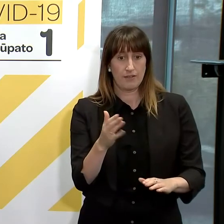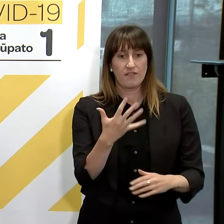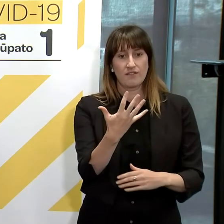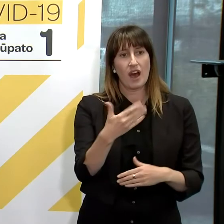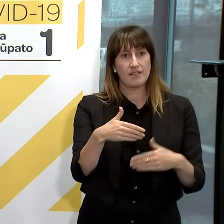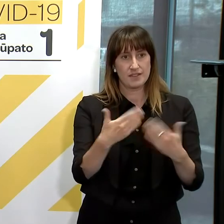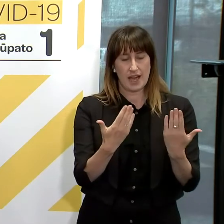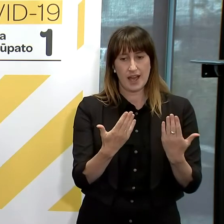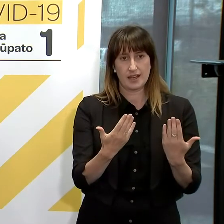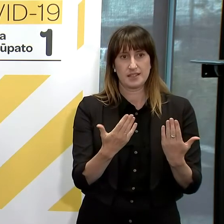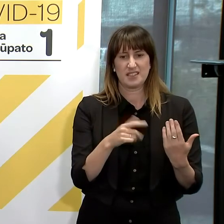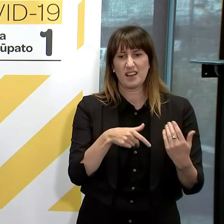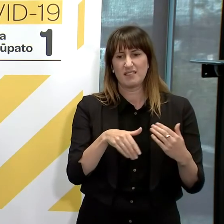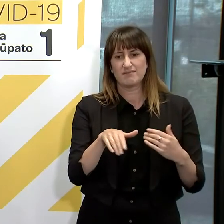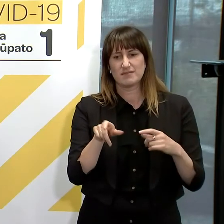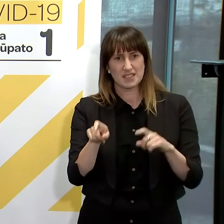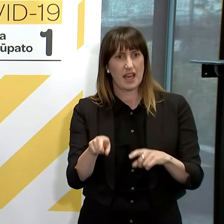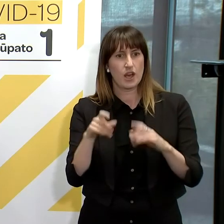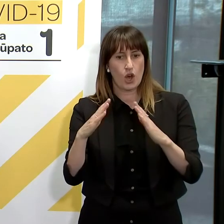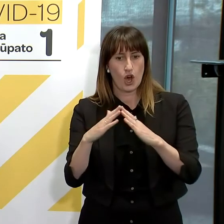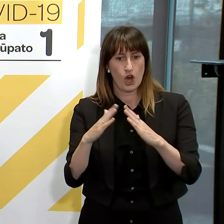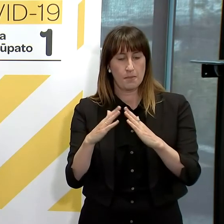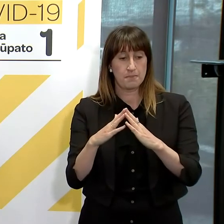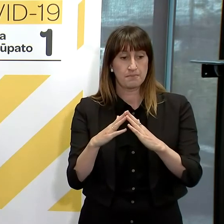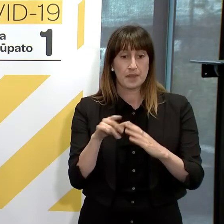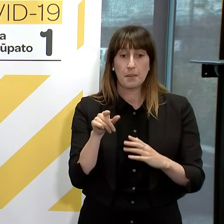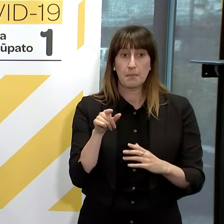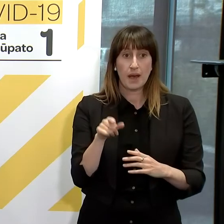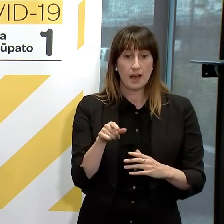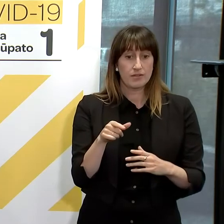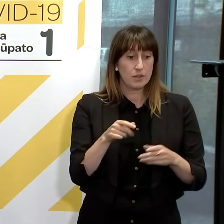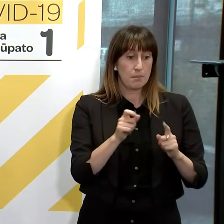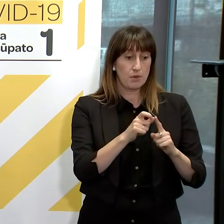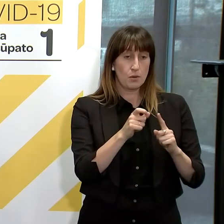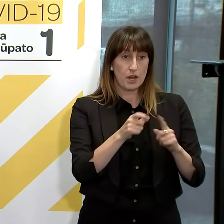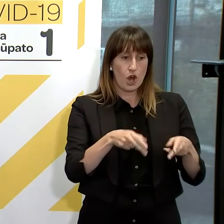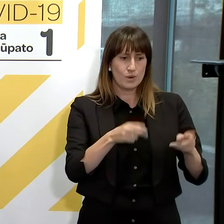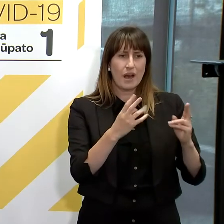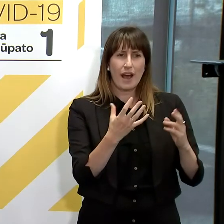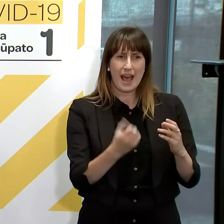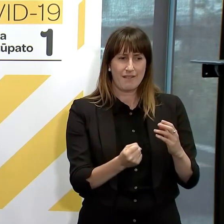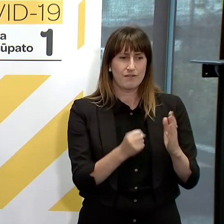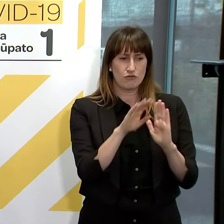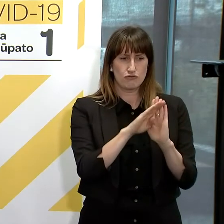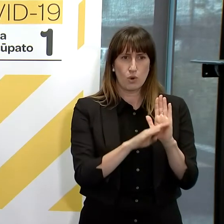in place for guests who have completed managed isolation at the Pullman Hotel.